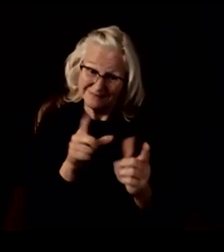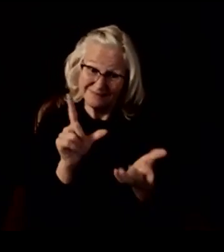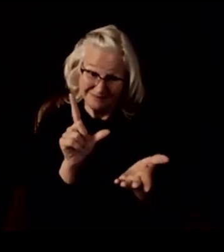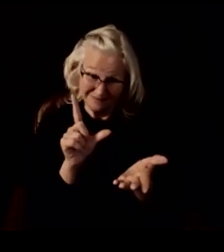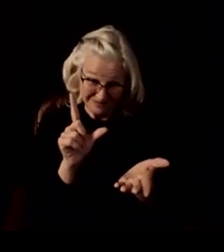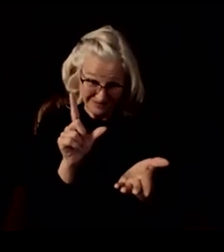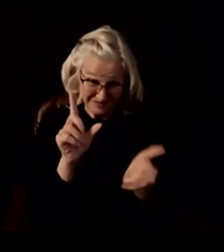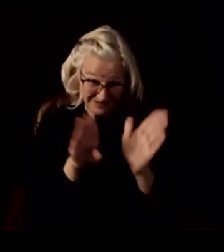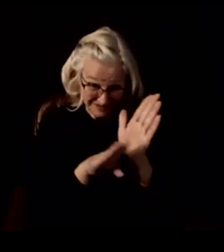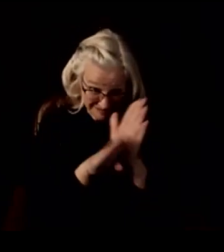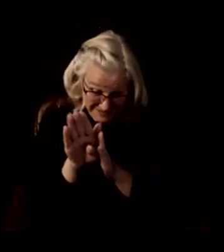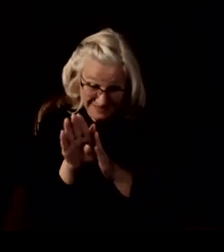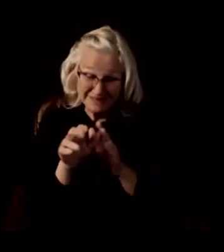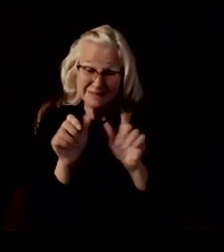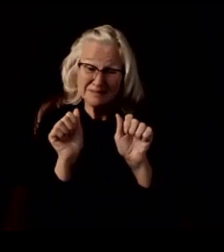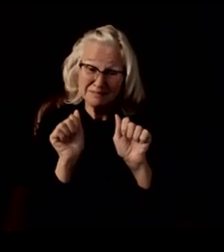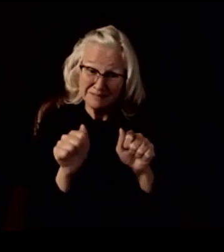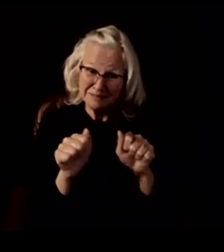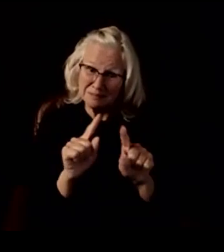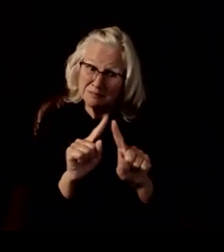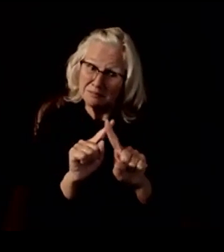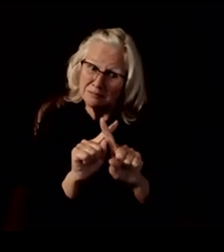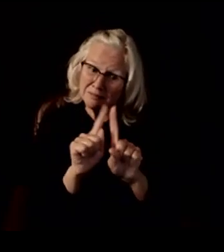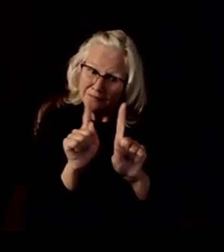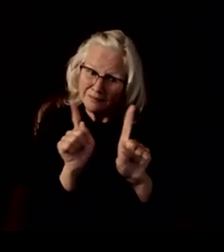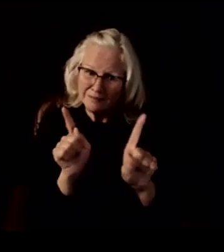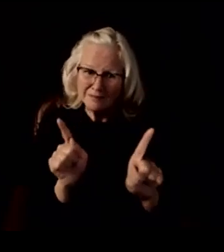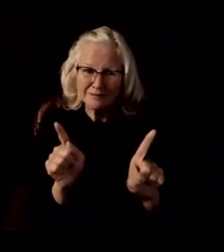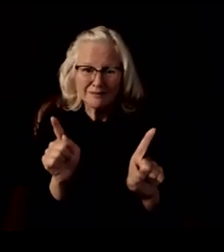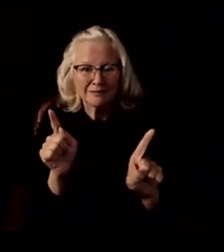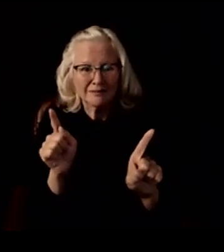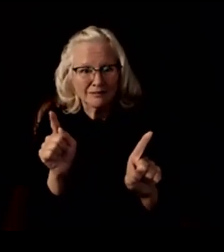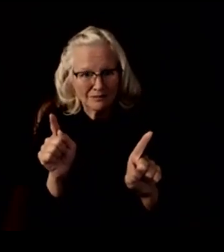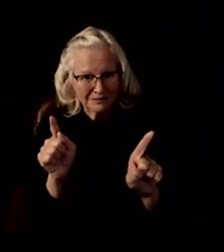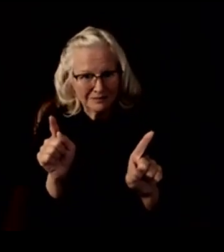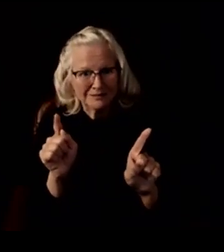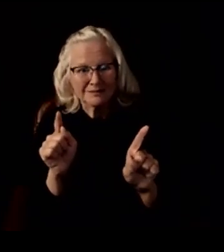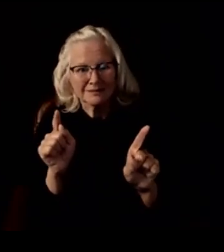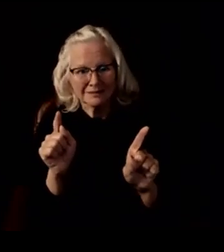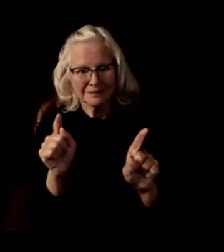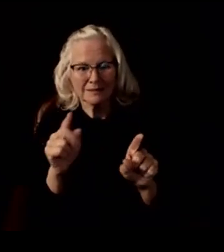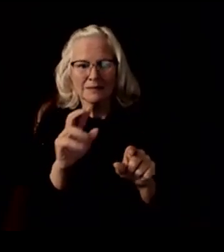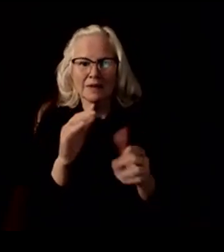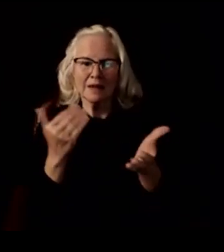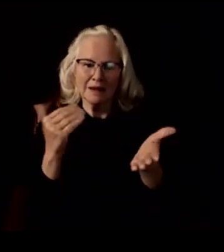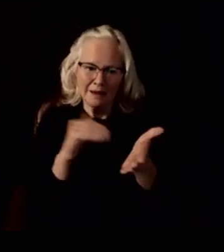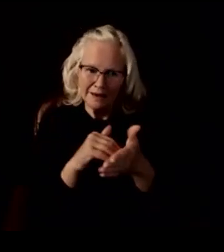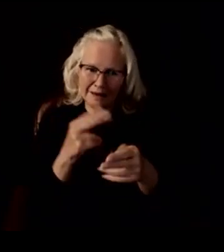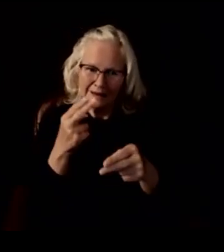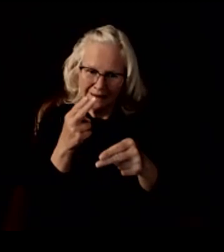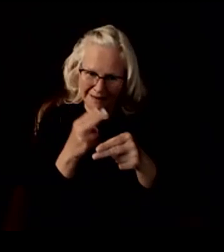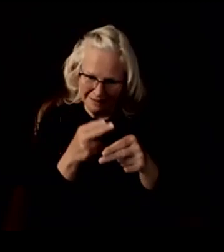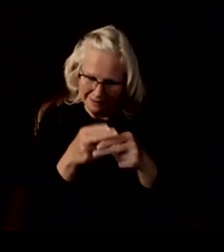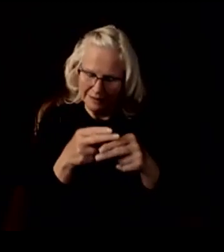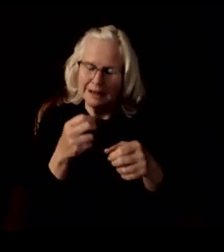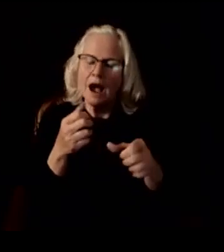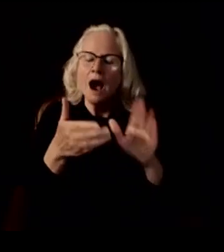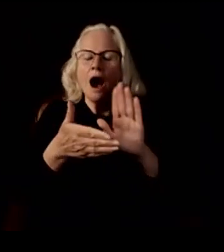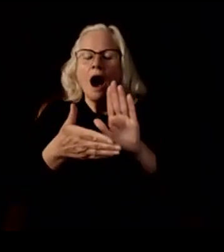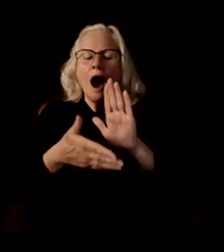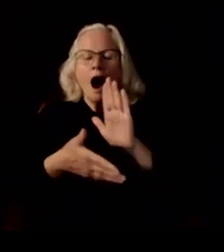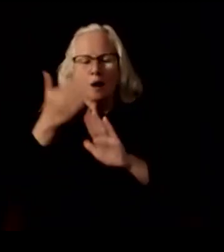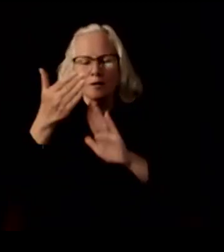Operation Safe Speed? Because what we really want people to know is that these vaccines are going through the